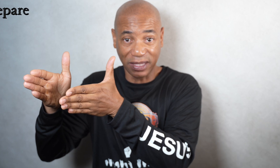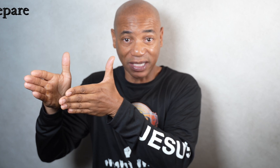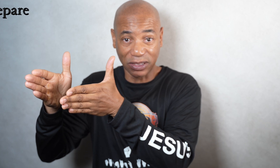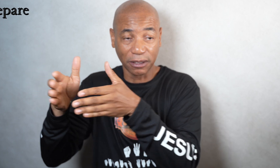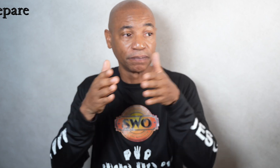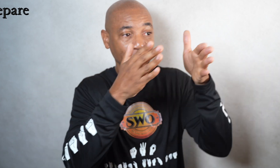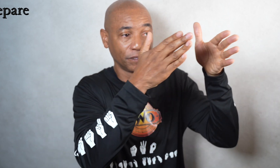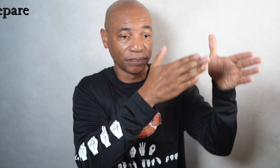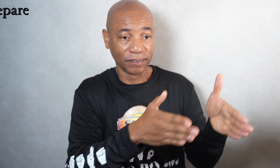this.